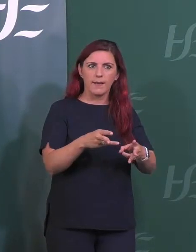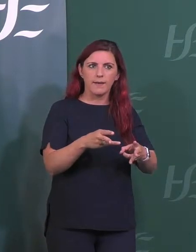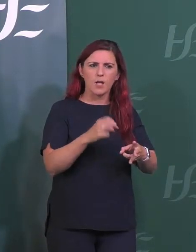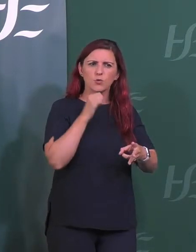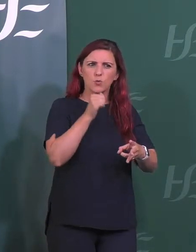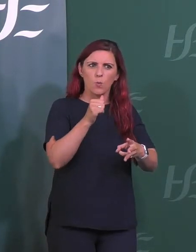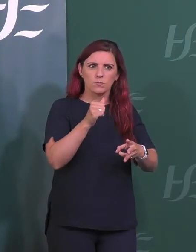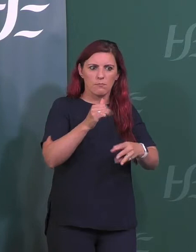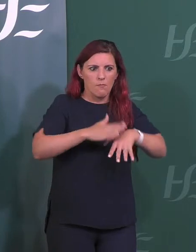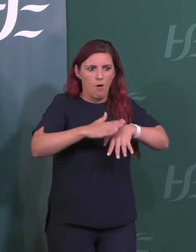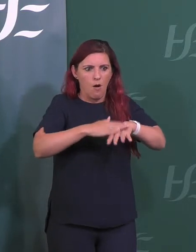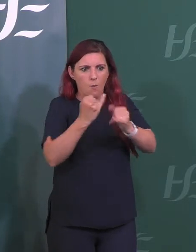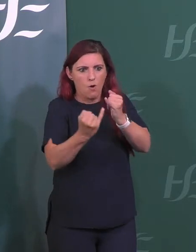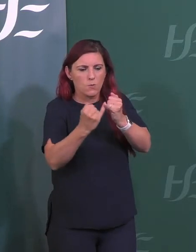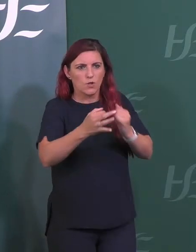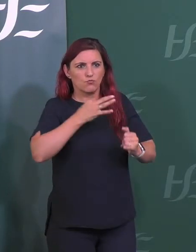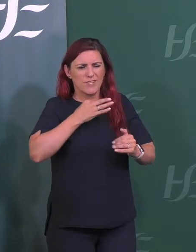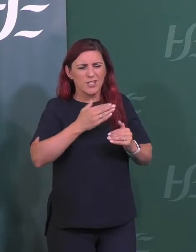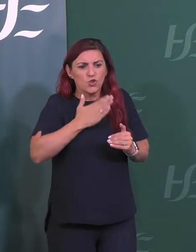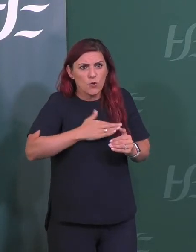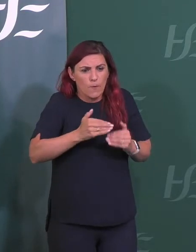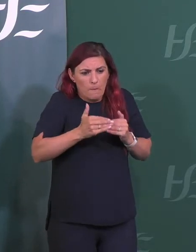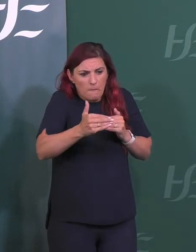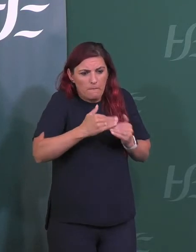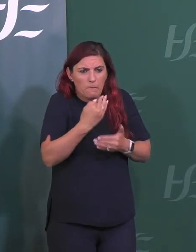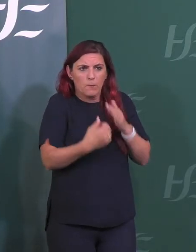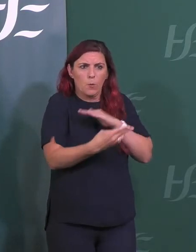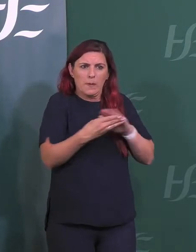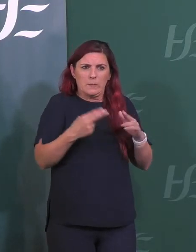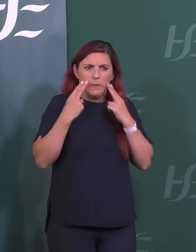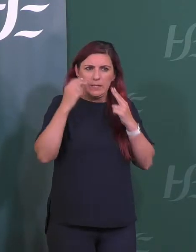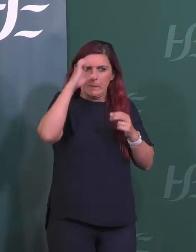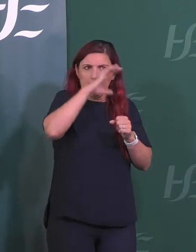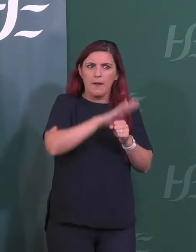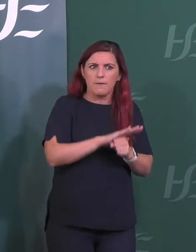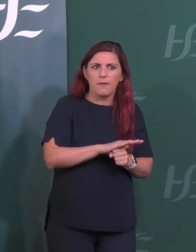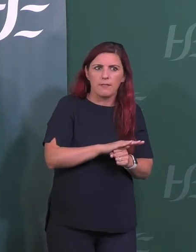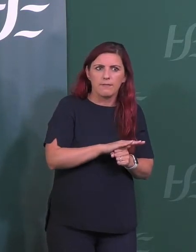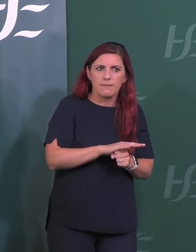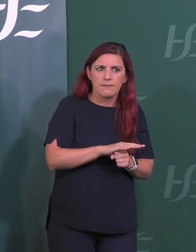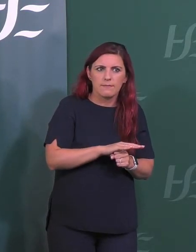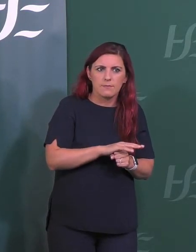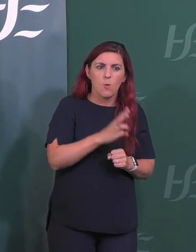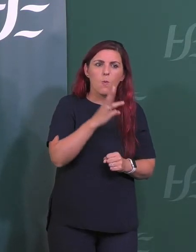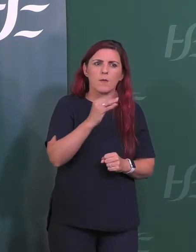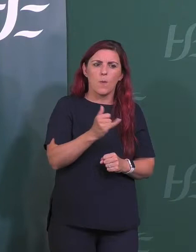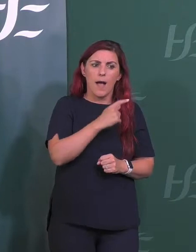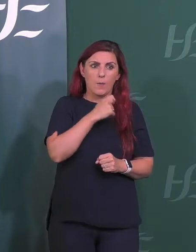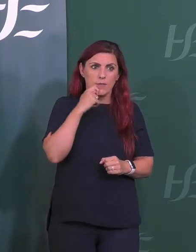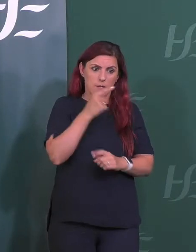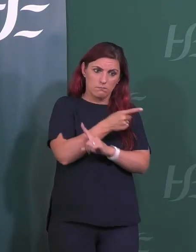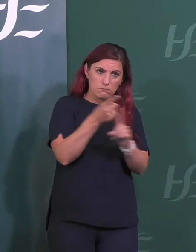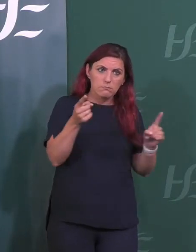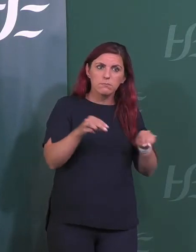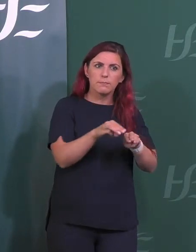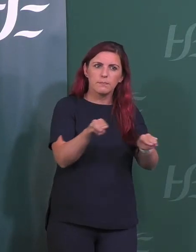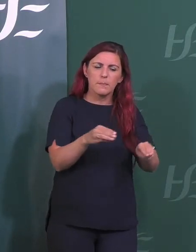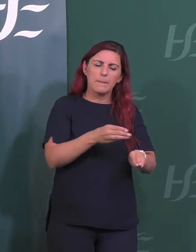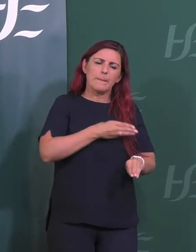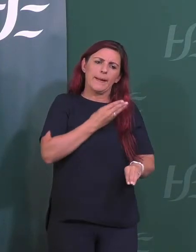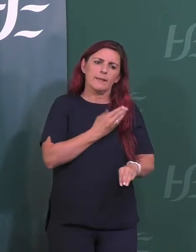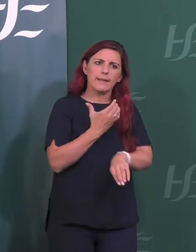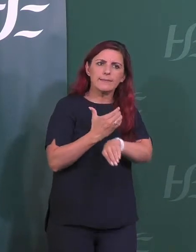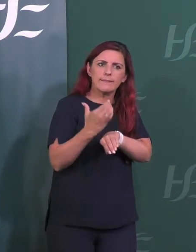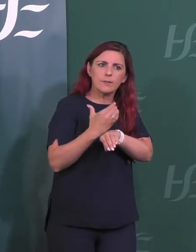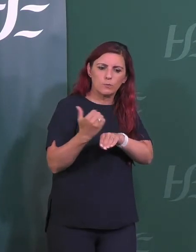risk for the next few weeks in particular. So in this regard, I would make a special call to the public, continue to support the public